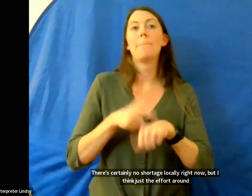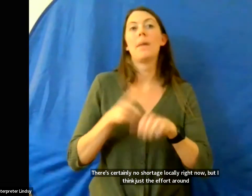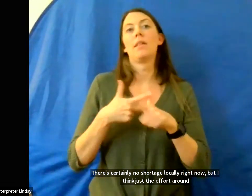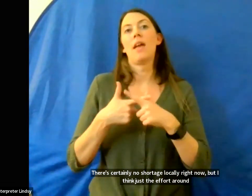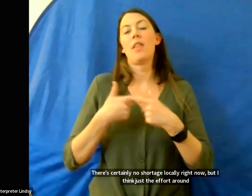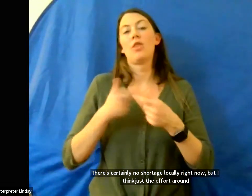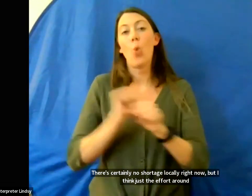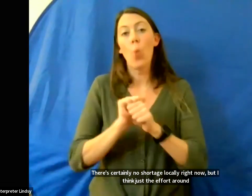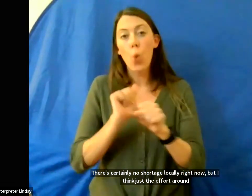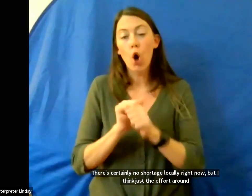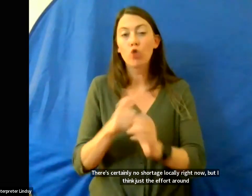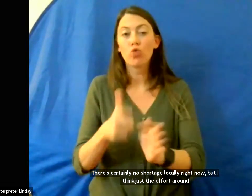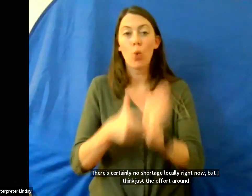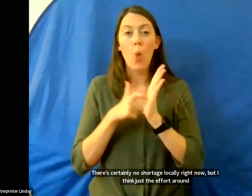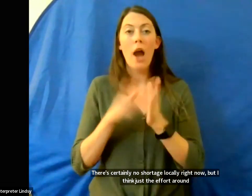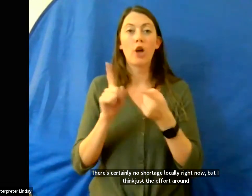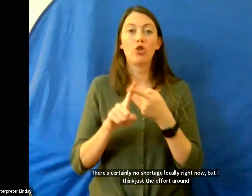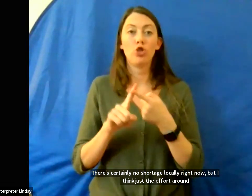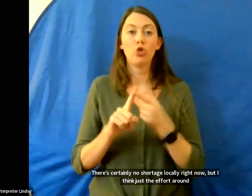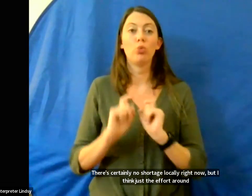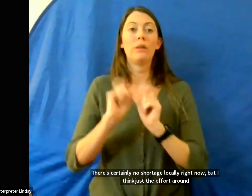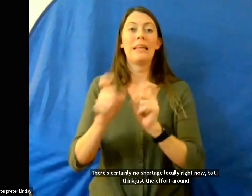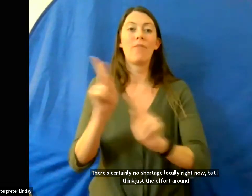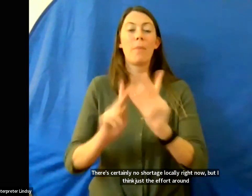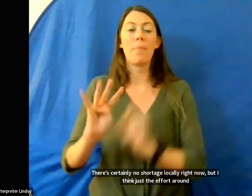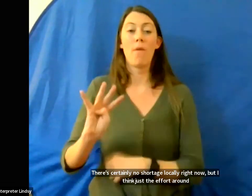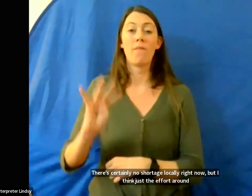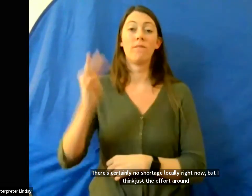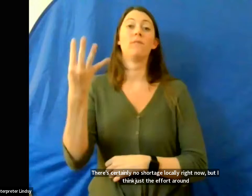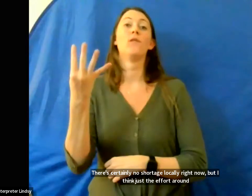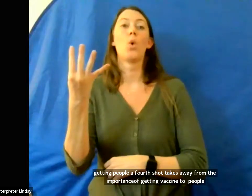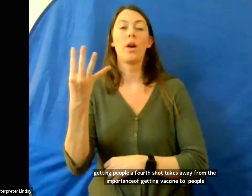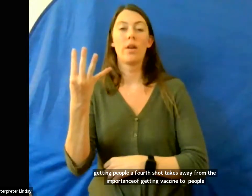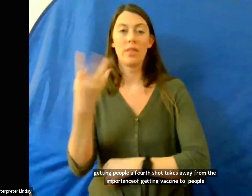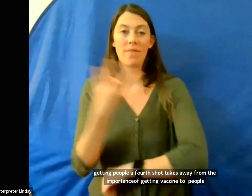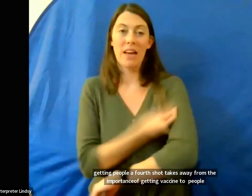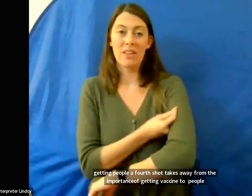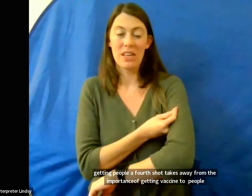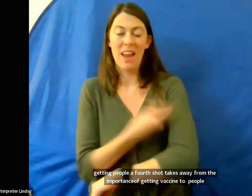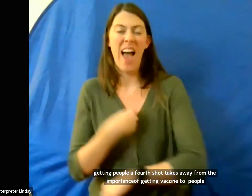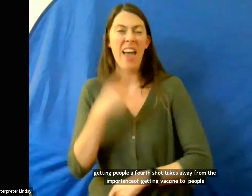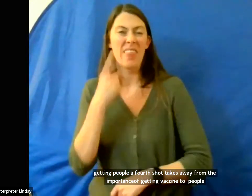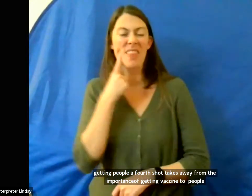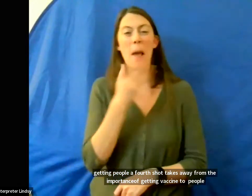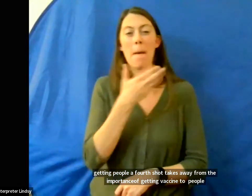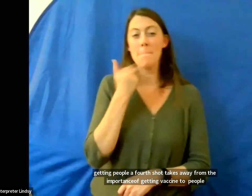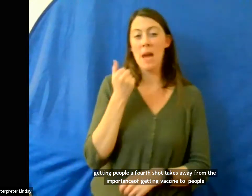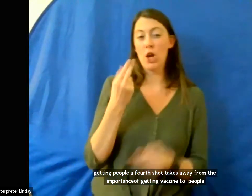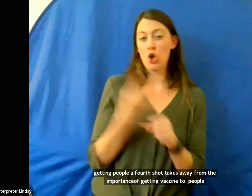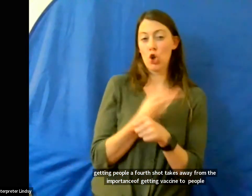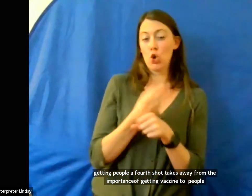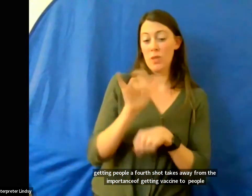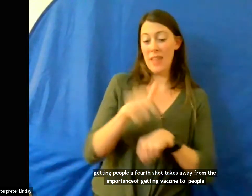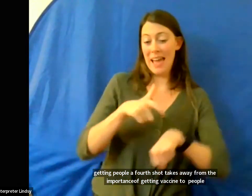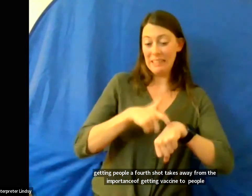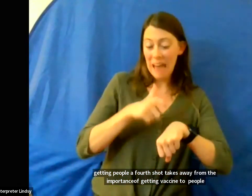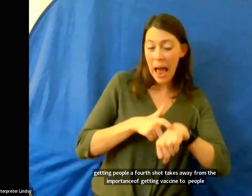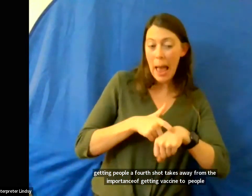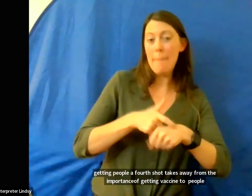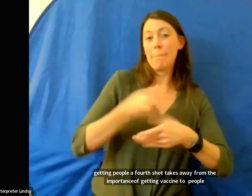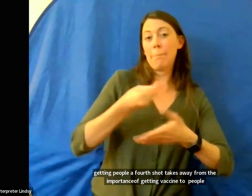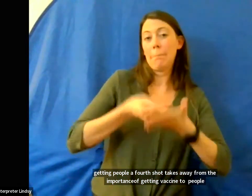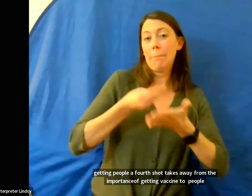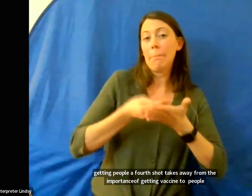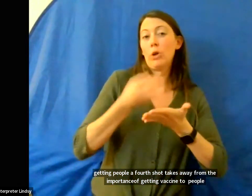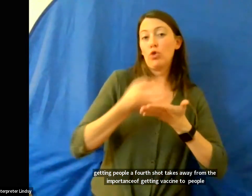getting vaccine to people around the world who aren't yet vaccinated. So I think that is a real consideration, and we can't lose sight of